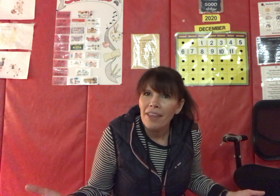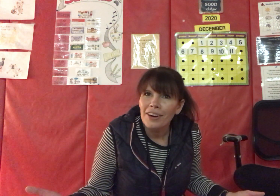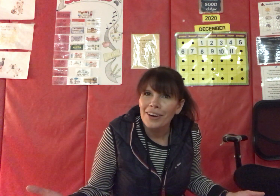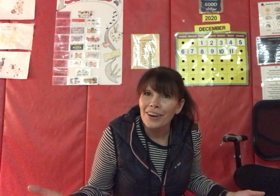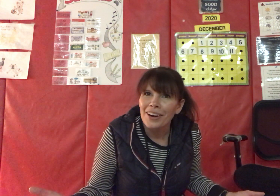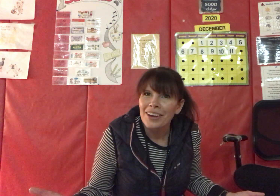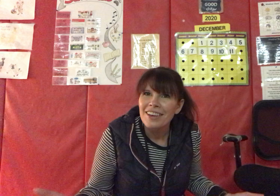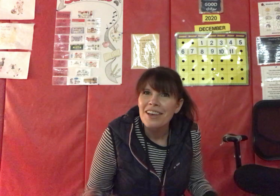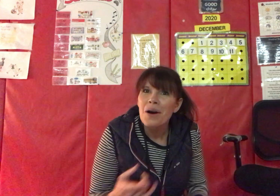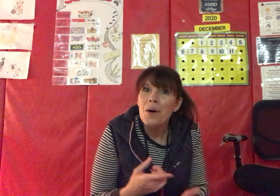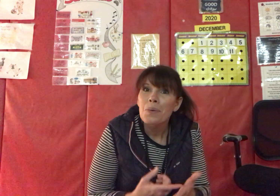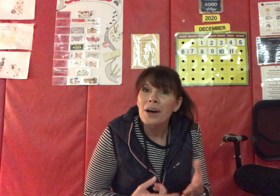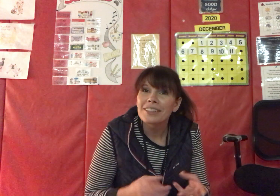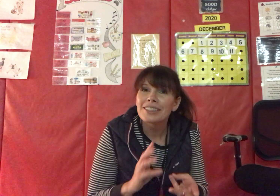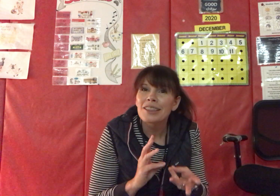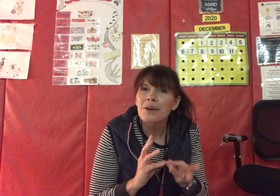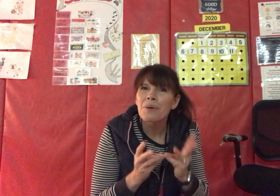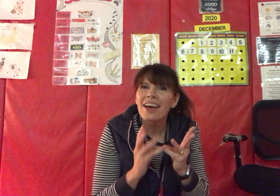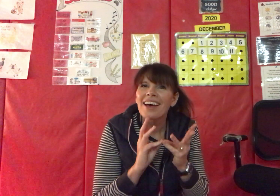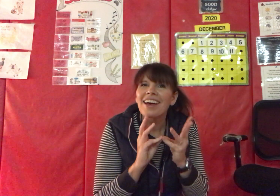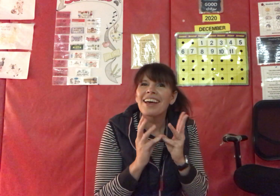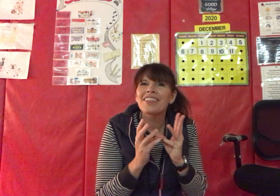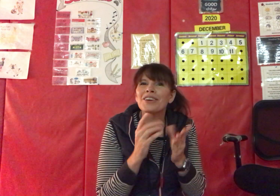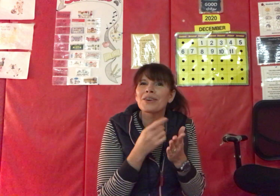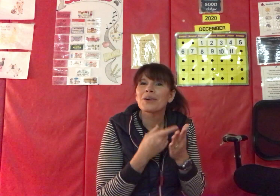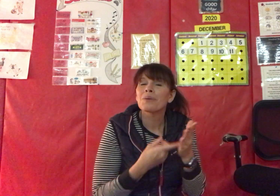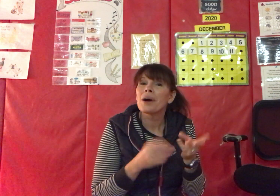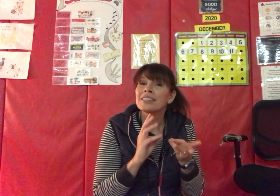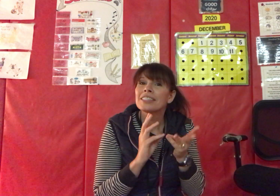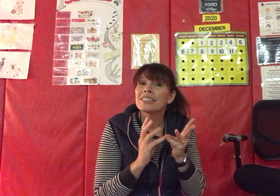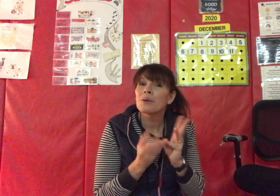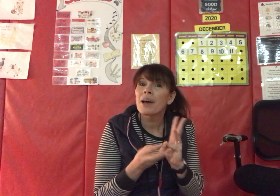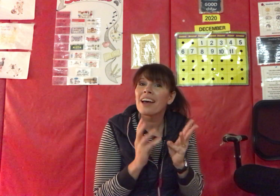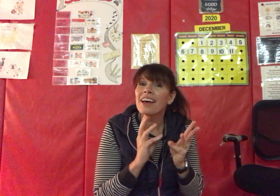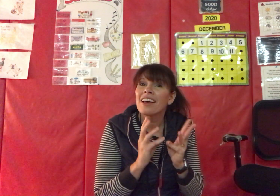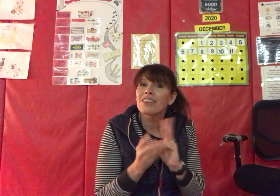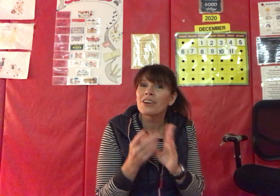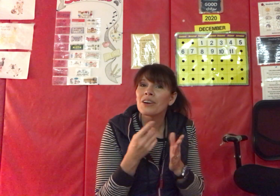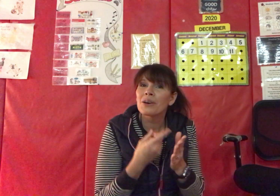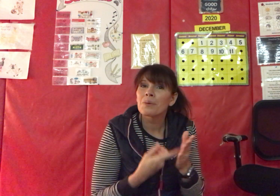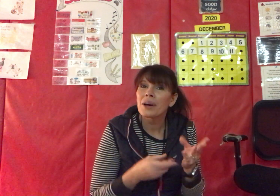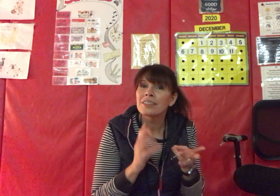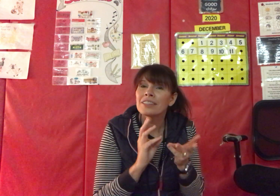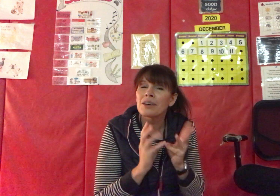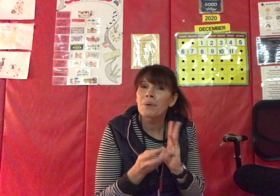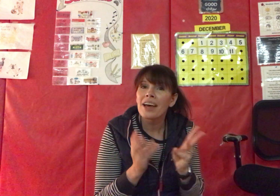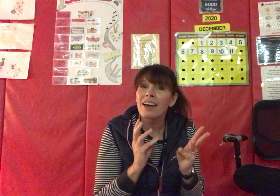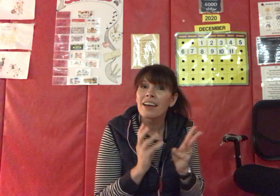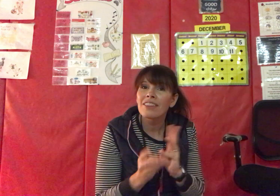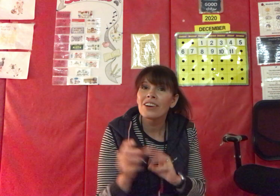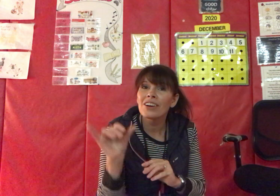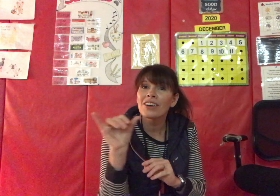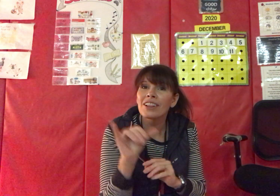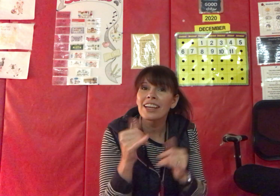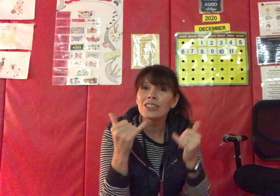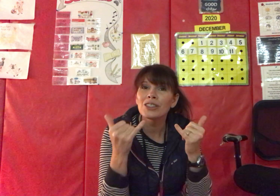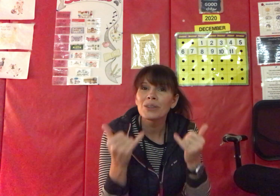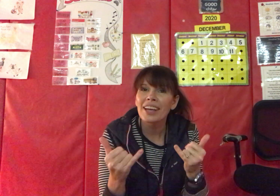weather? What's the weather? What's the weather? What's the weather like